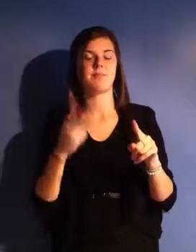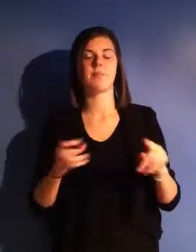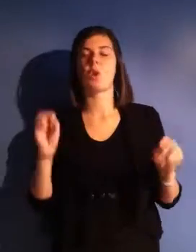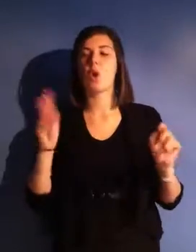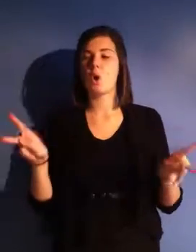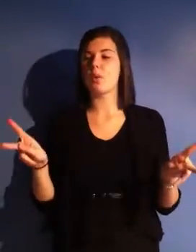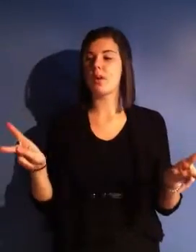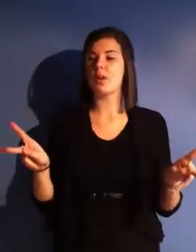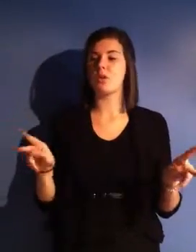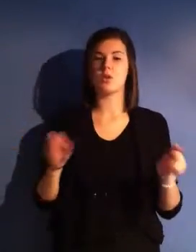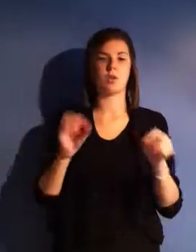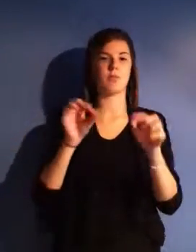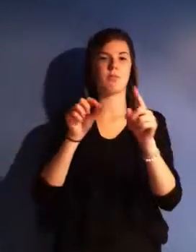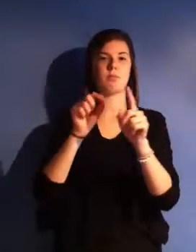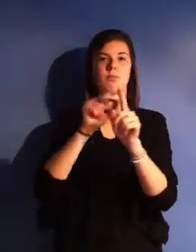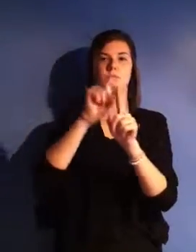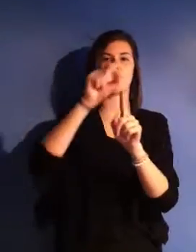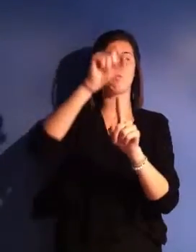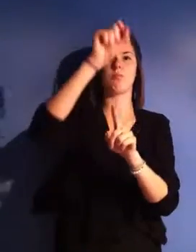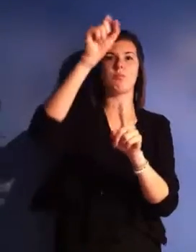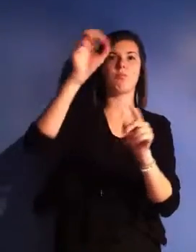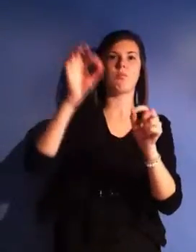you've sewn up the right side. The